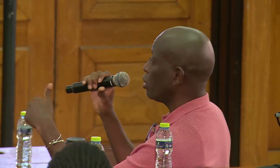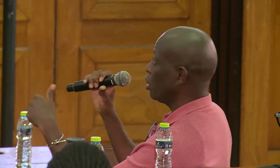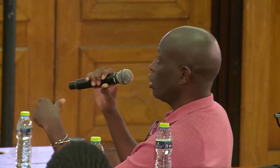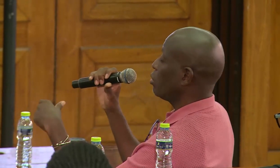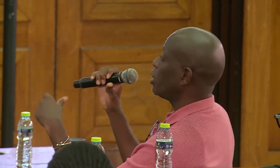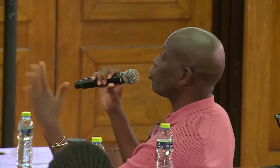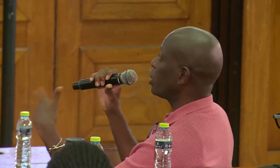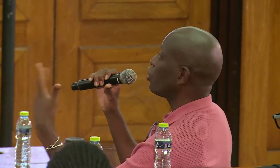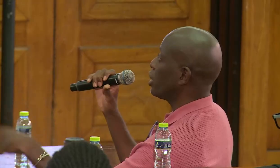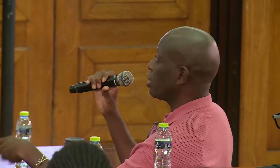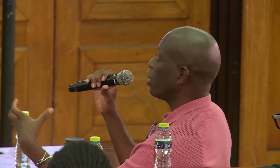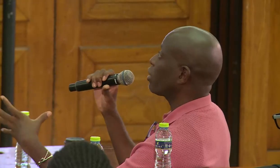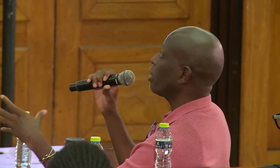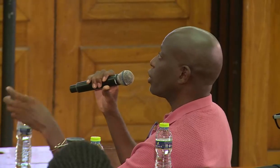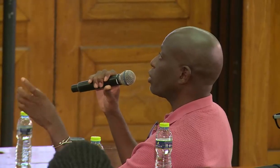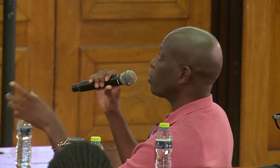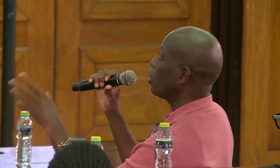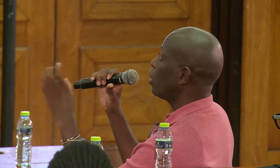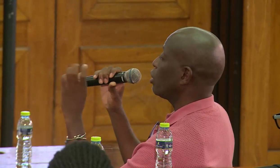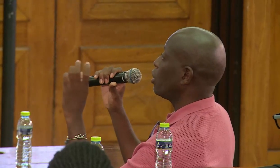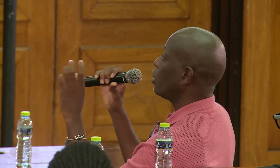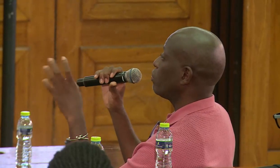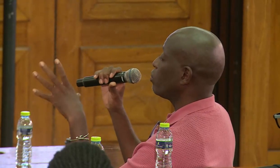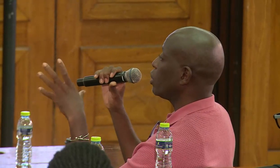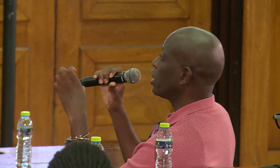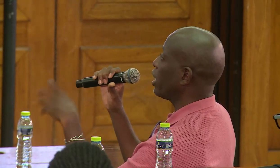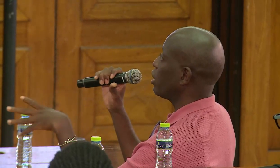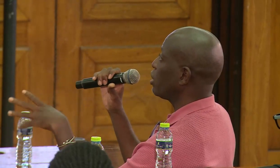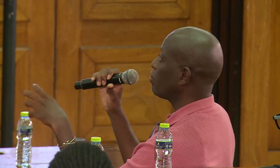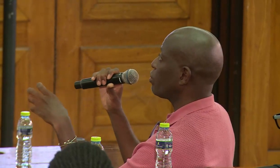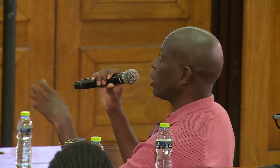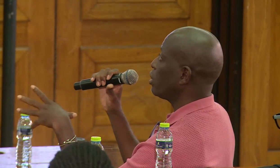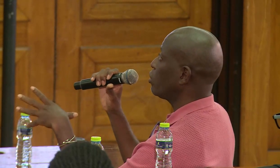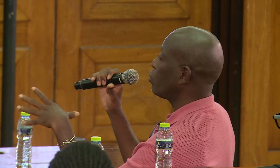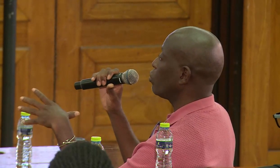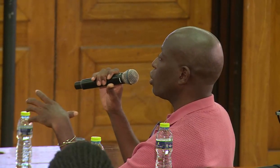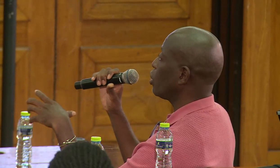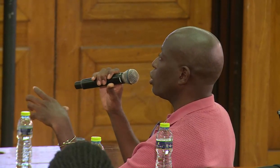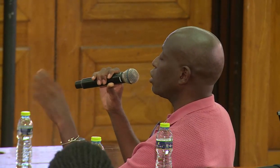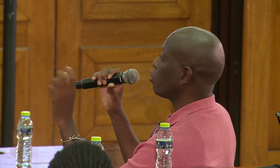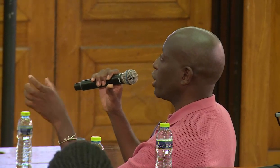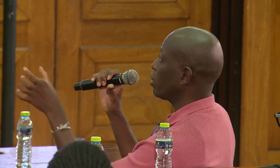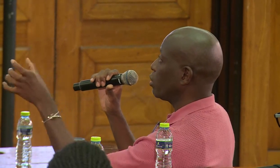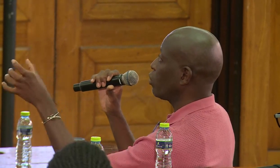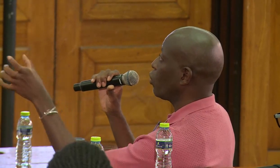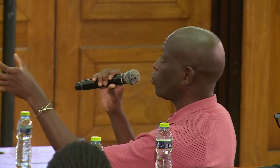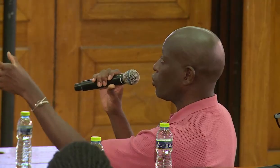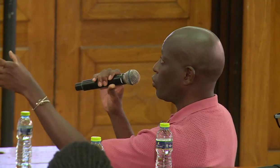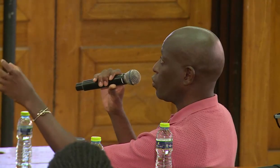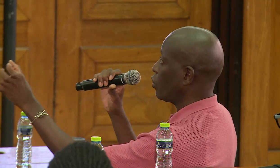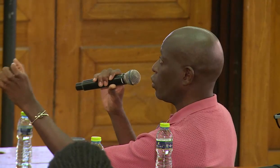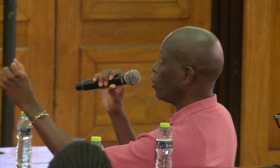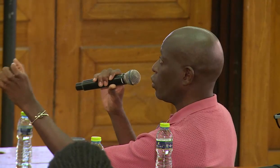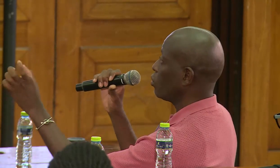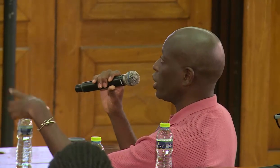and mainstreaming trainings for healthcare workers. In Ghana, they've tried to integrate the